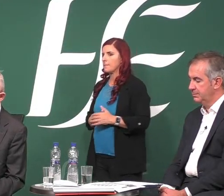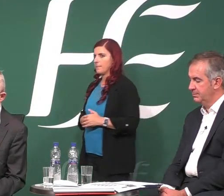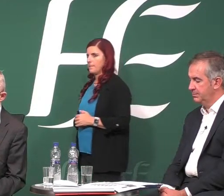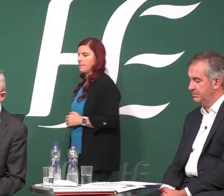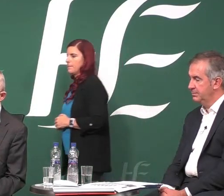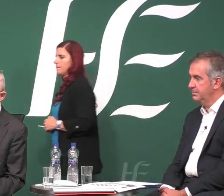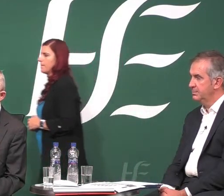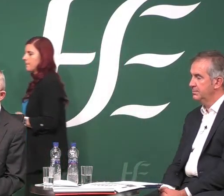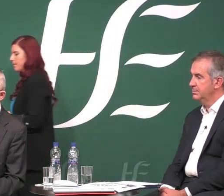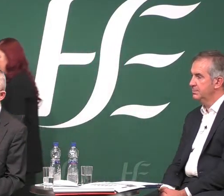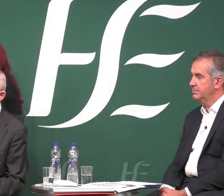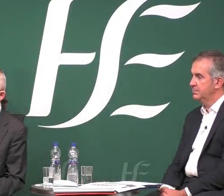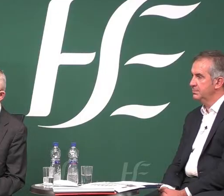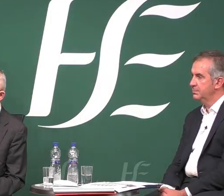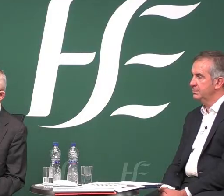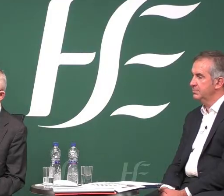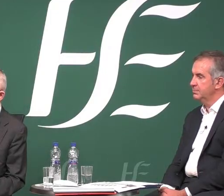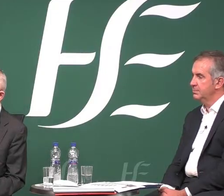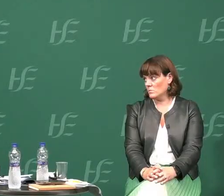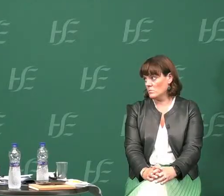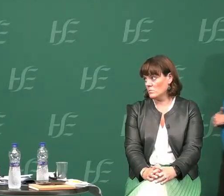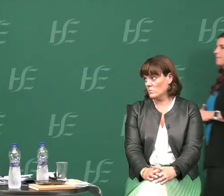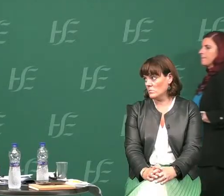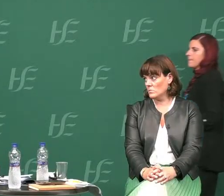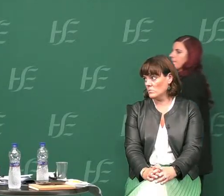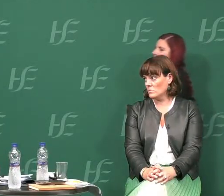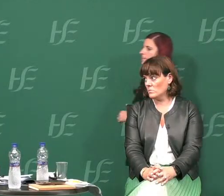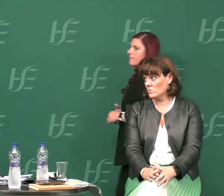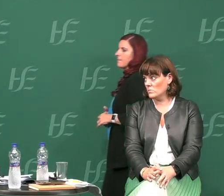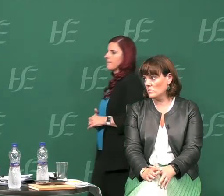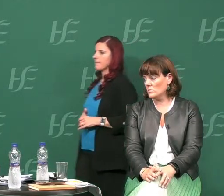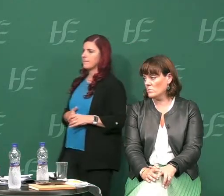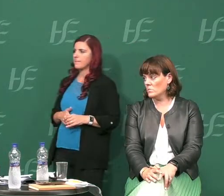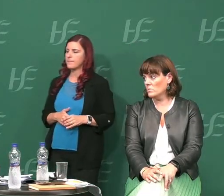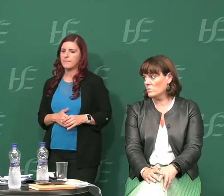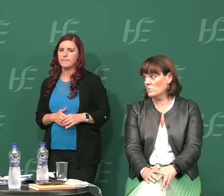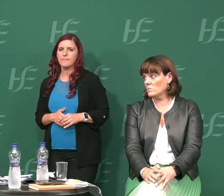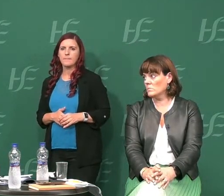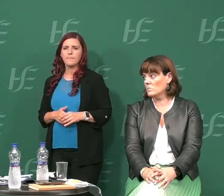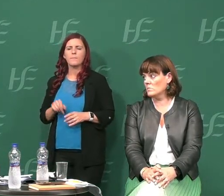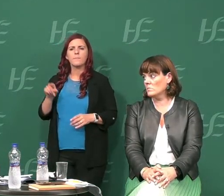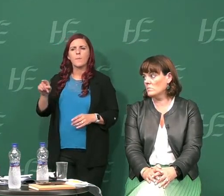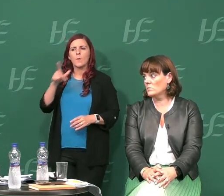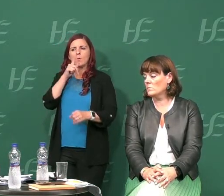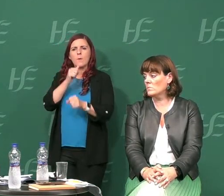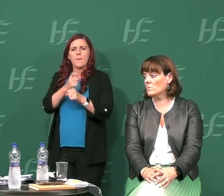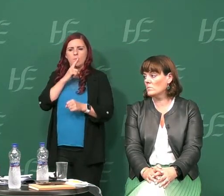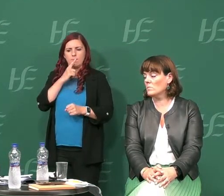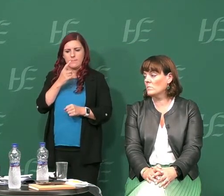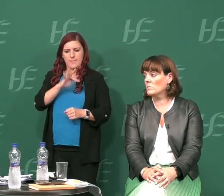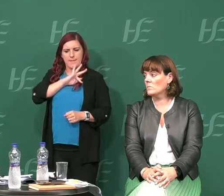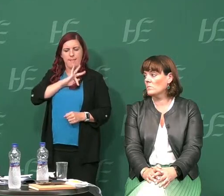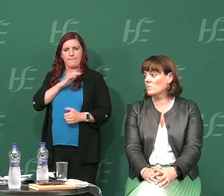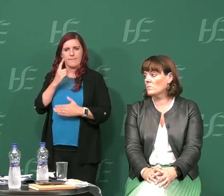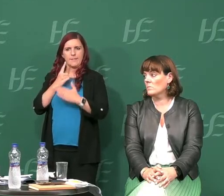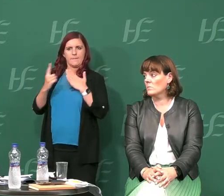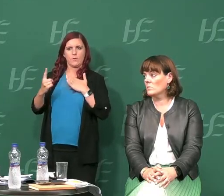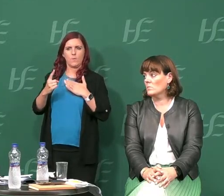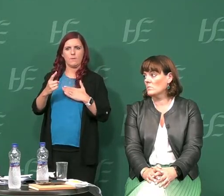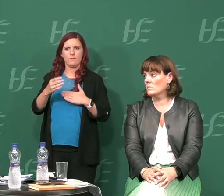or anyone who'd like to row in on it, telling people to risk assess and individually risk assess. What message would you have